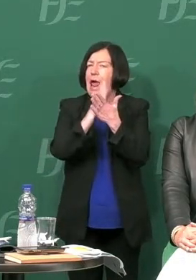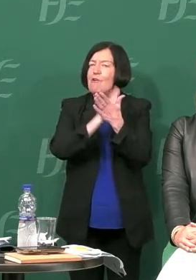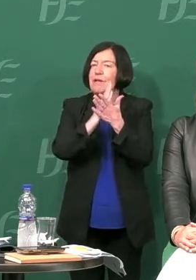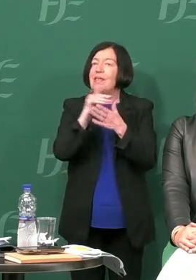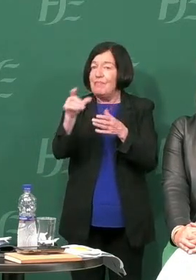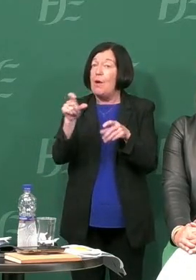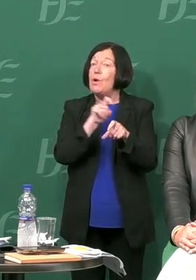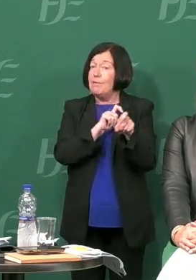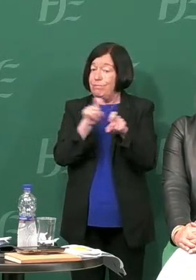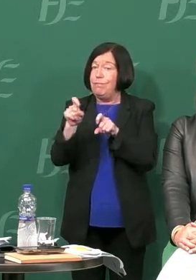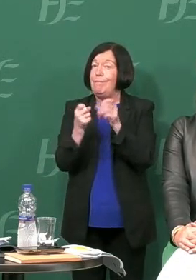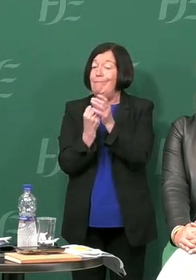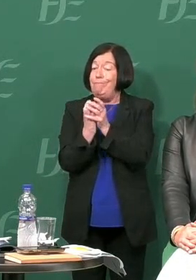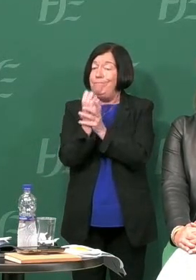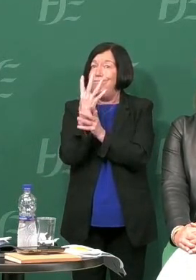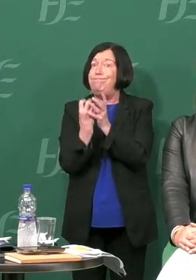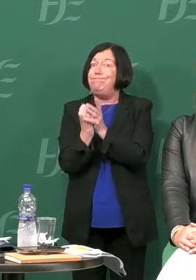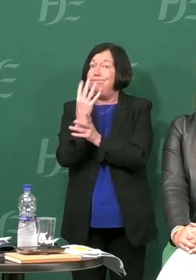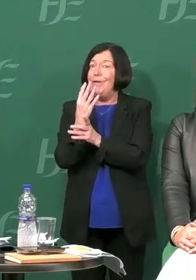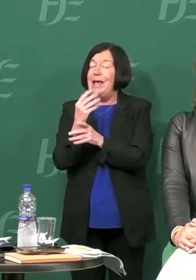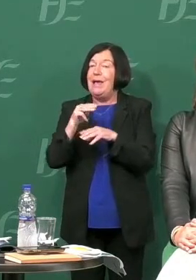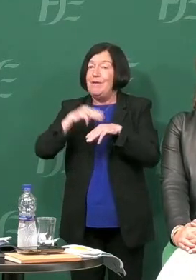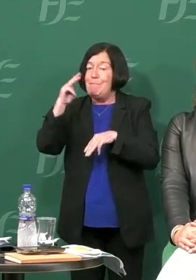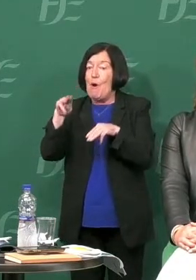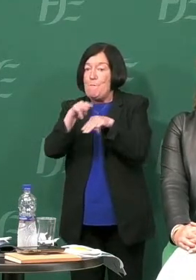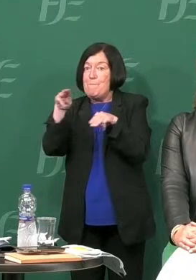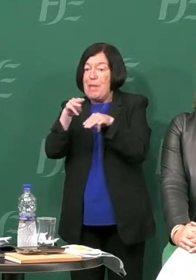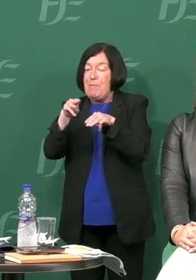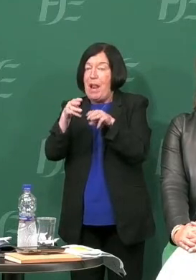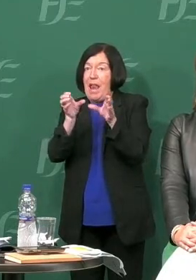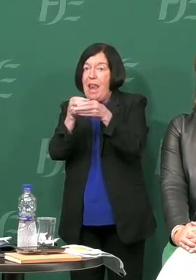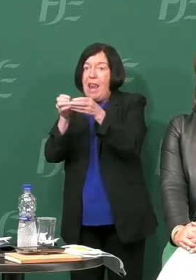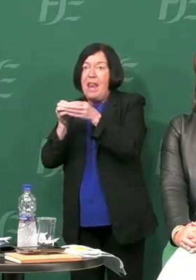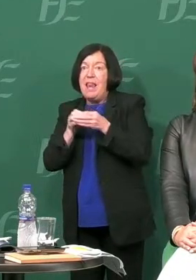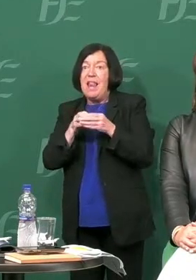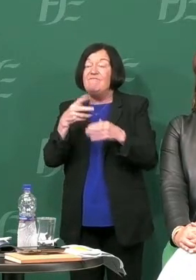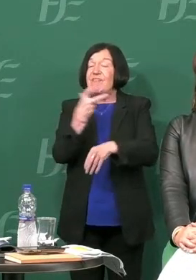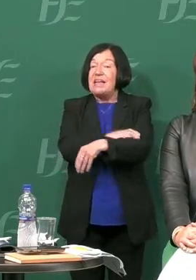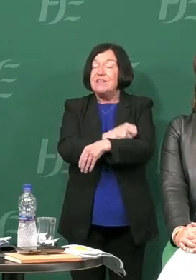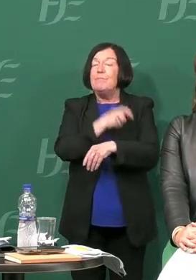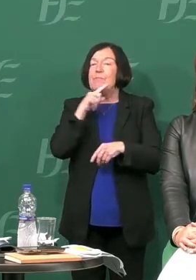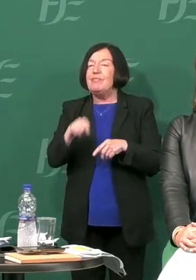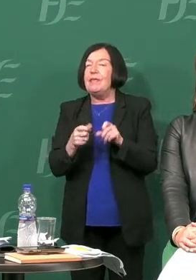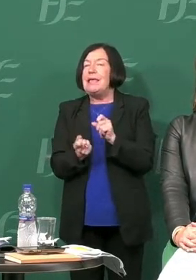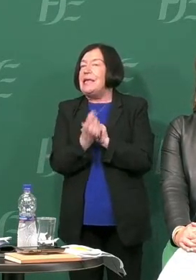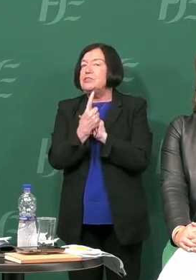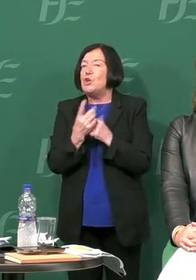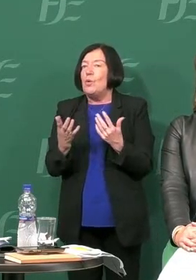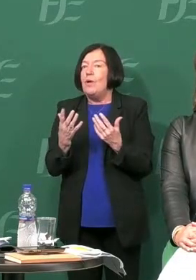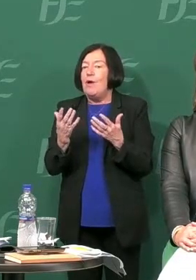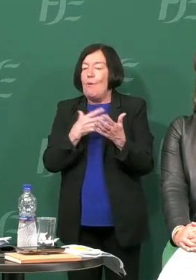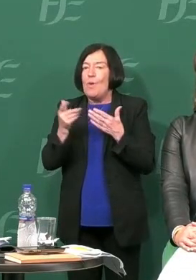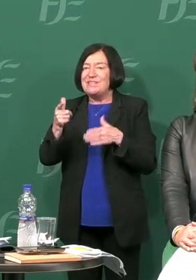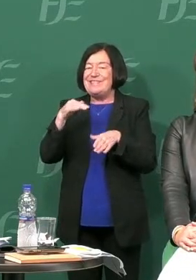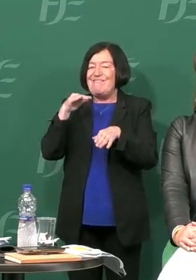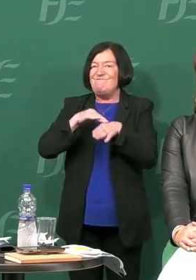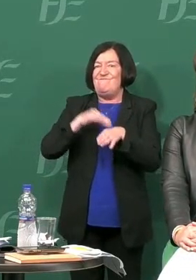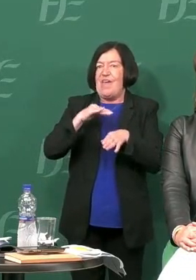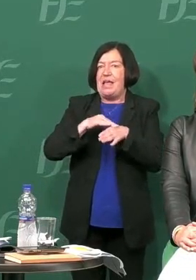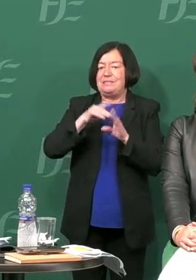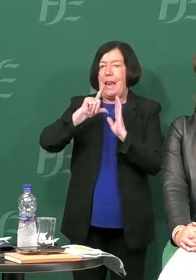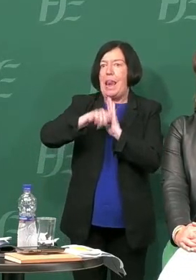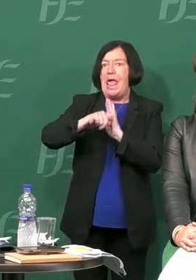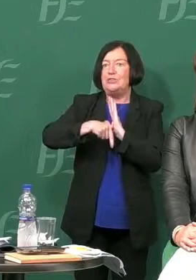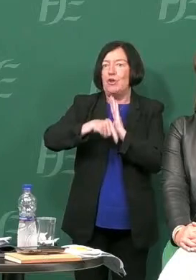continue to grow as the population, or more and more of the population, are fully vaccinated. But the issue is how much harm, Martin's hit the nail on the